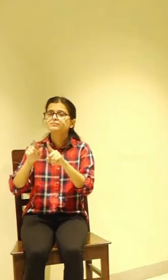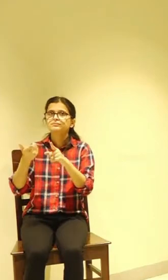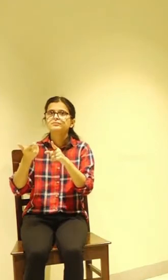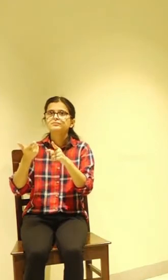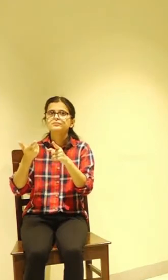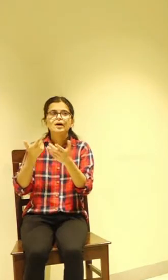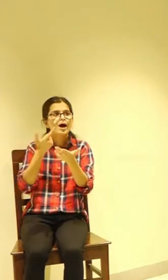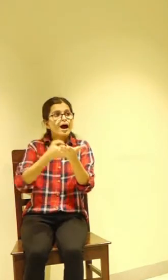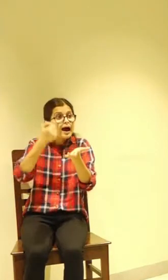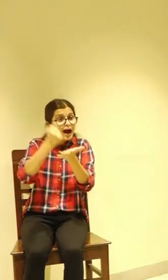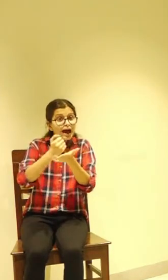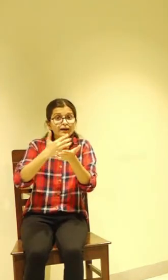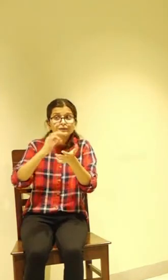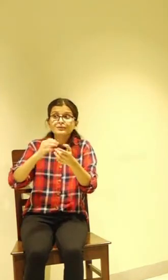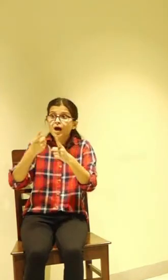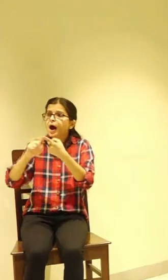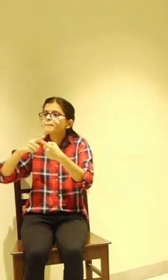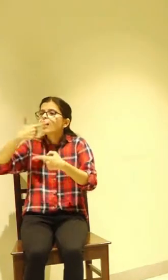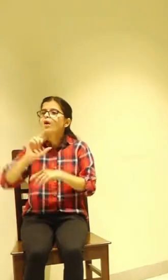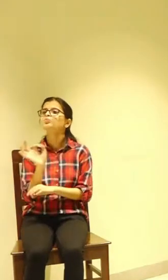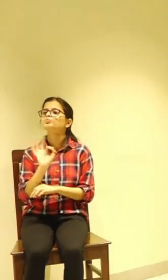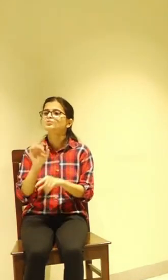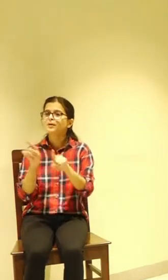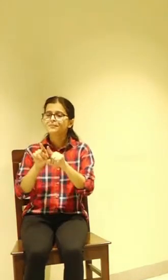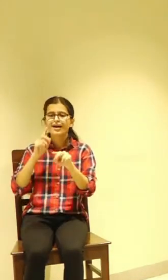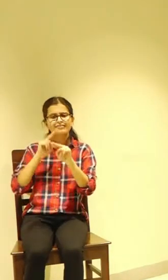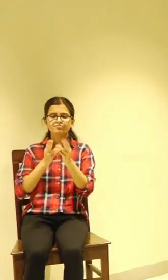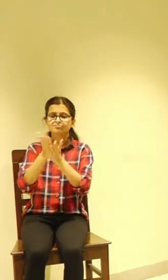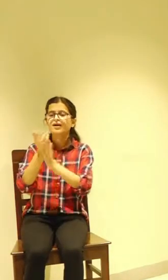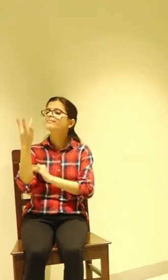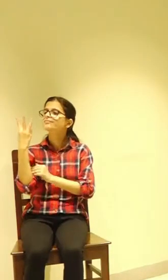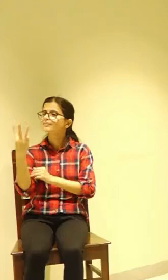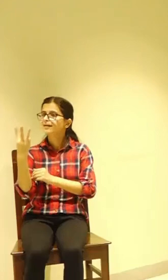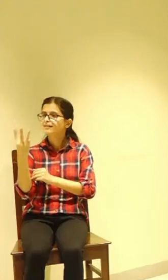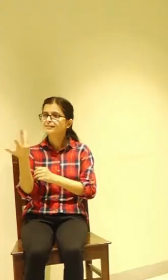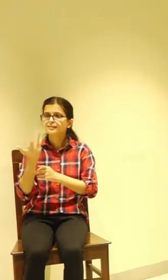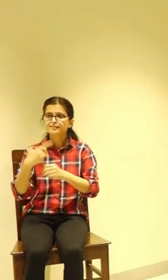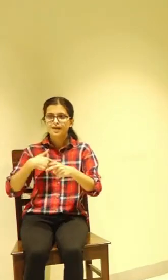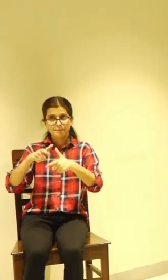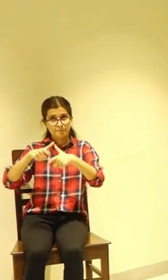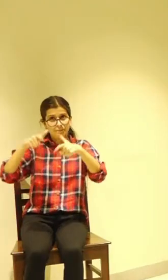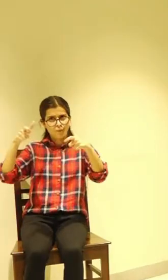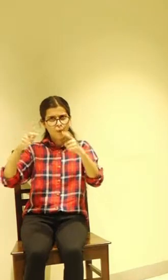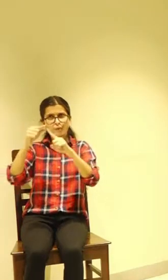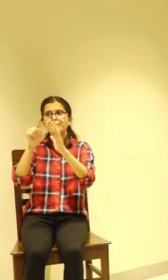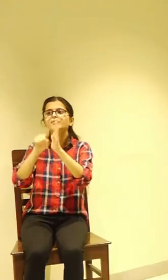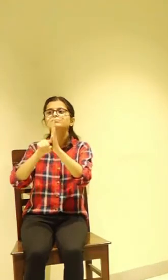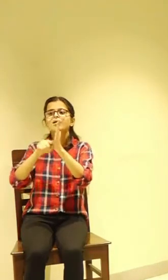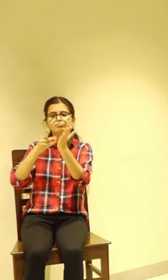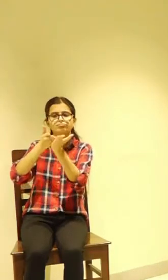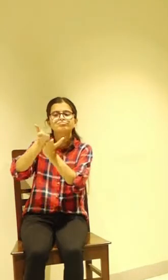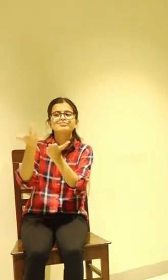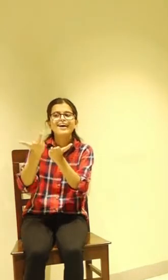allow it. So if you look at directive principles, they're structured in three ways. You have broad declaratory principles,